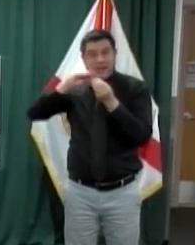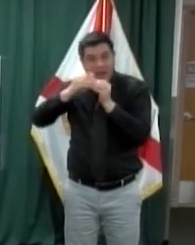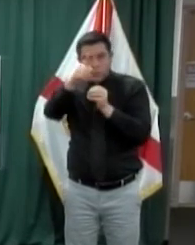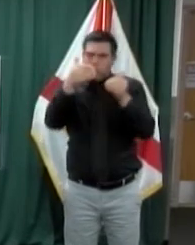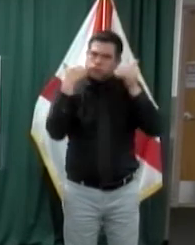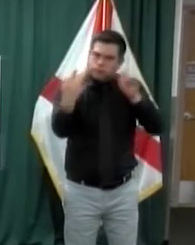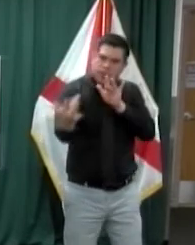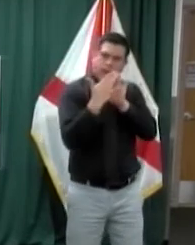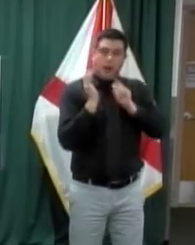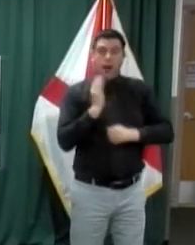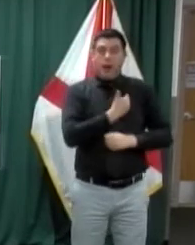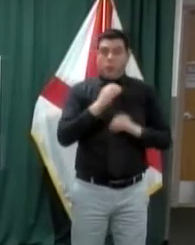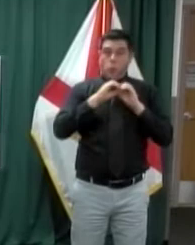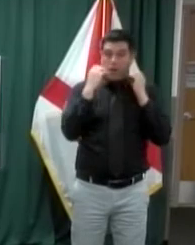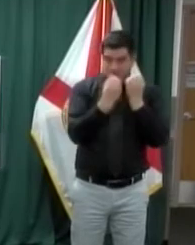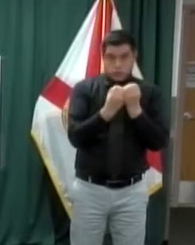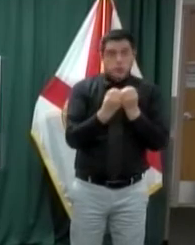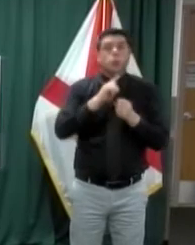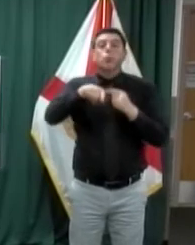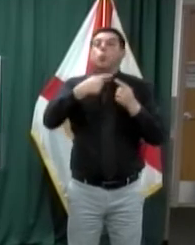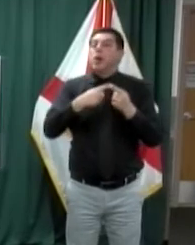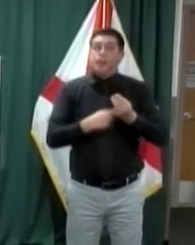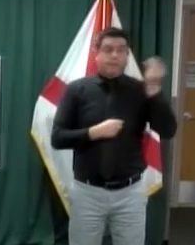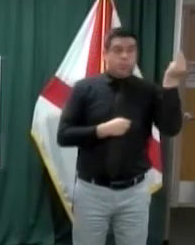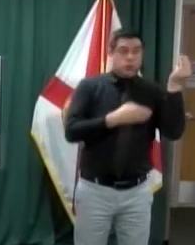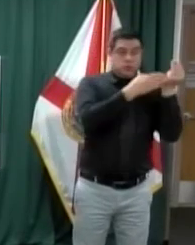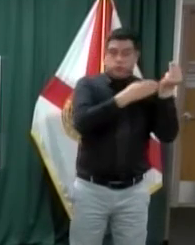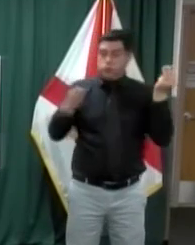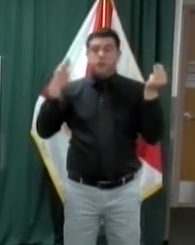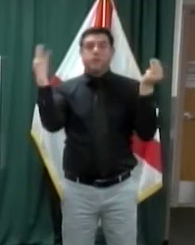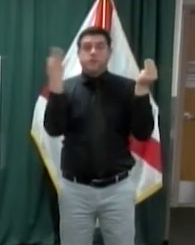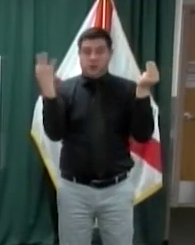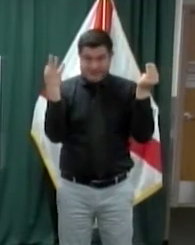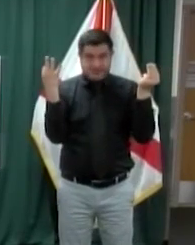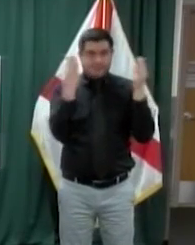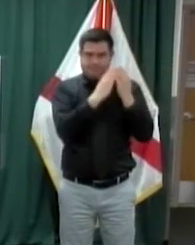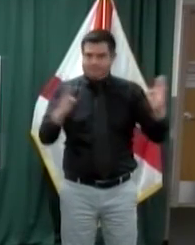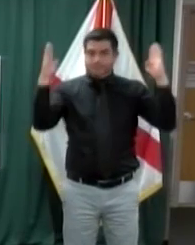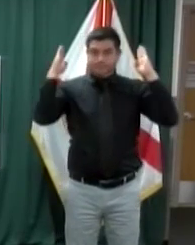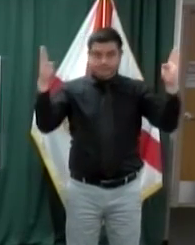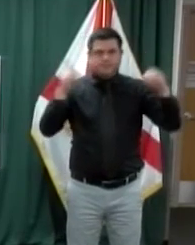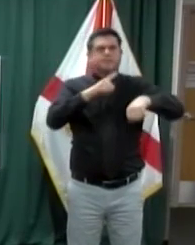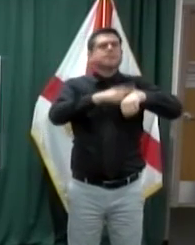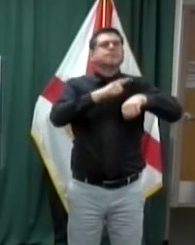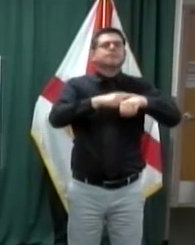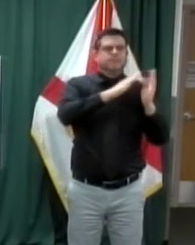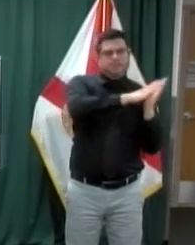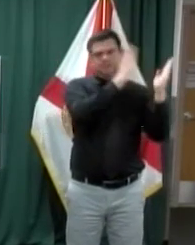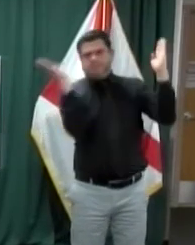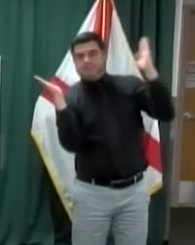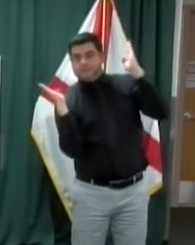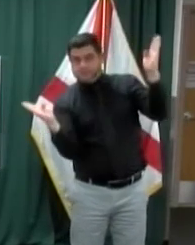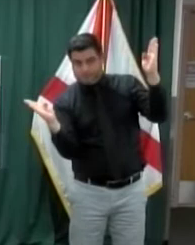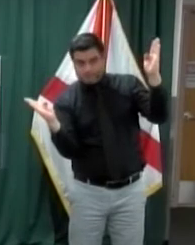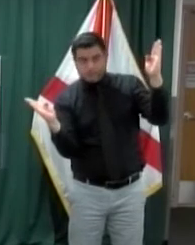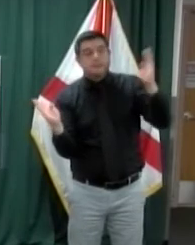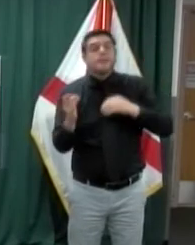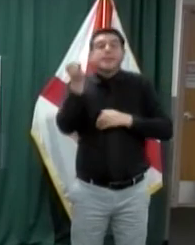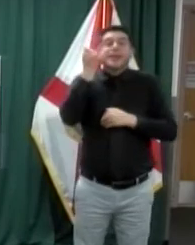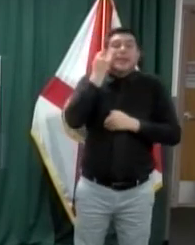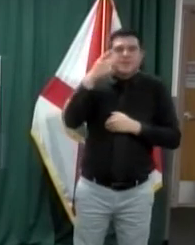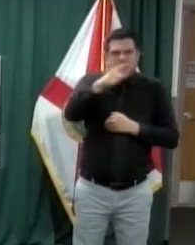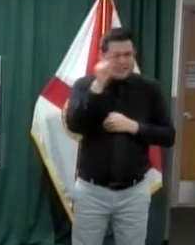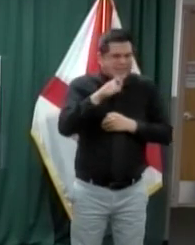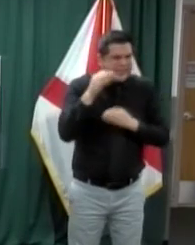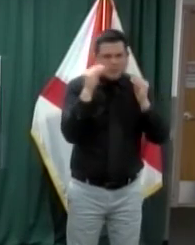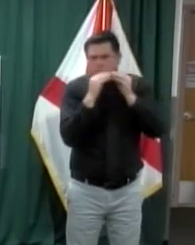1-800-757-4598. Someone is there to talk with you, an individual to support you in your career or job search. So